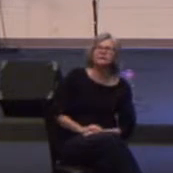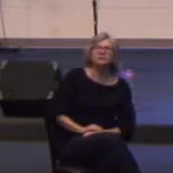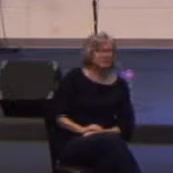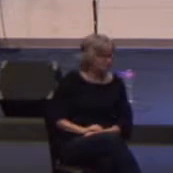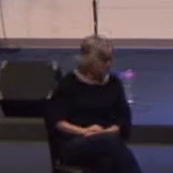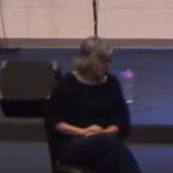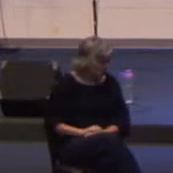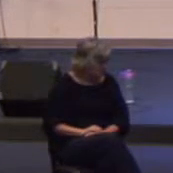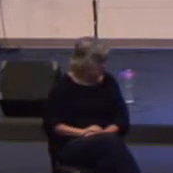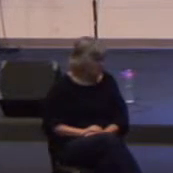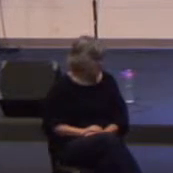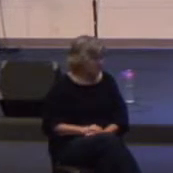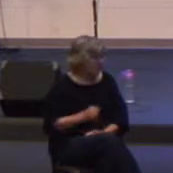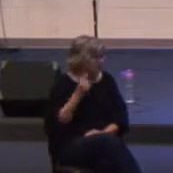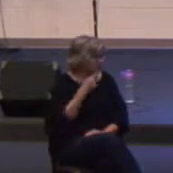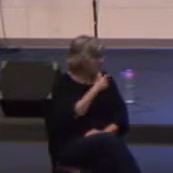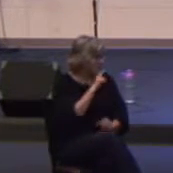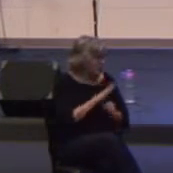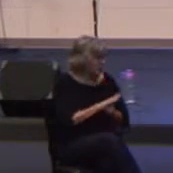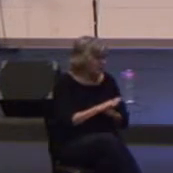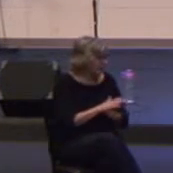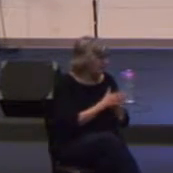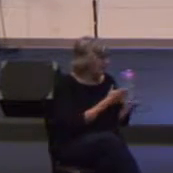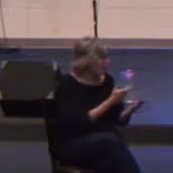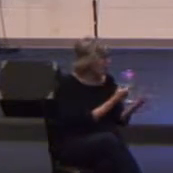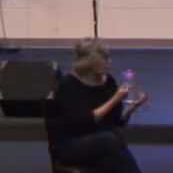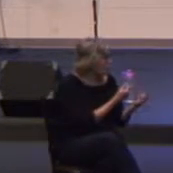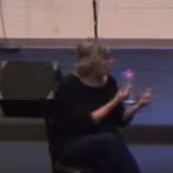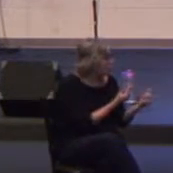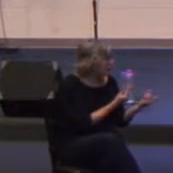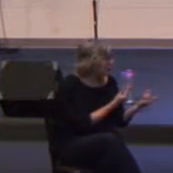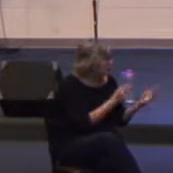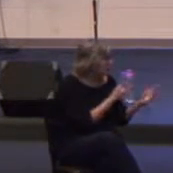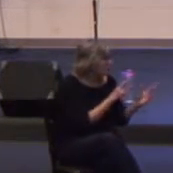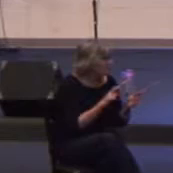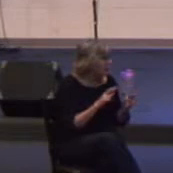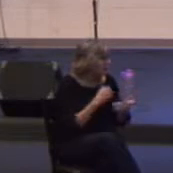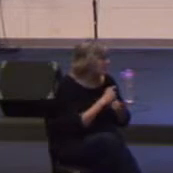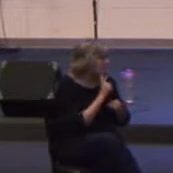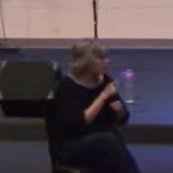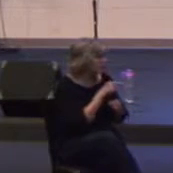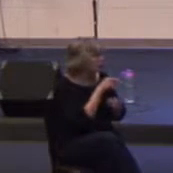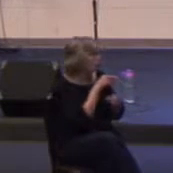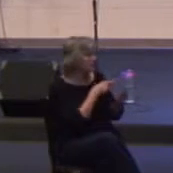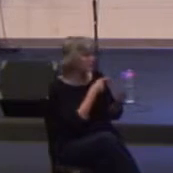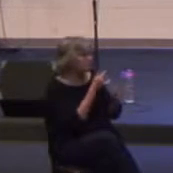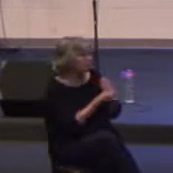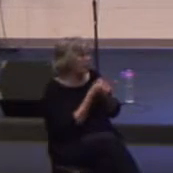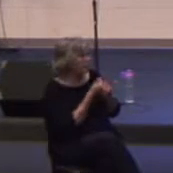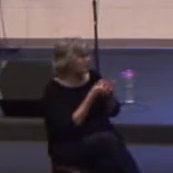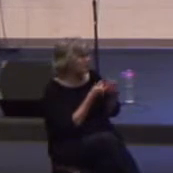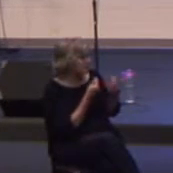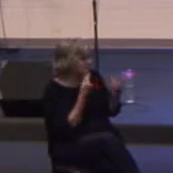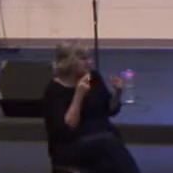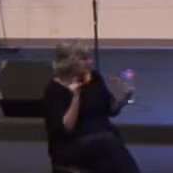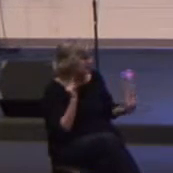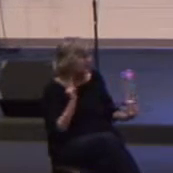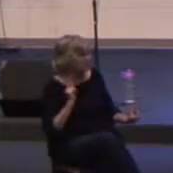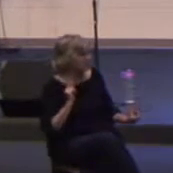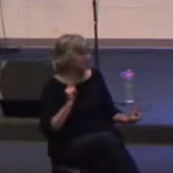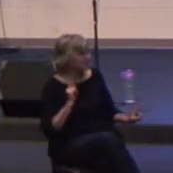Yeah. I hear you're committed. What are you doing to get ready to make sure we land the account, the project goes